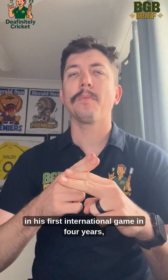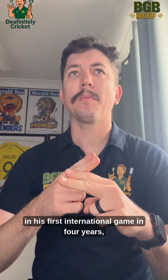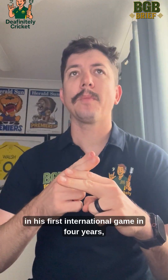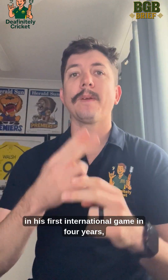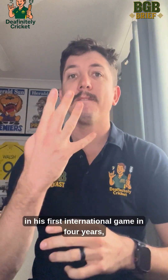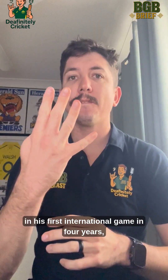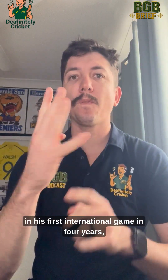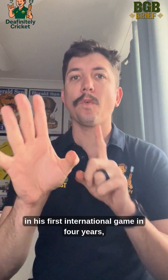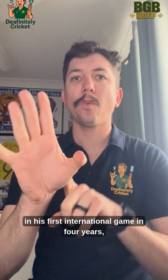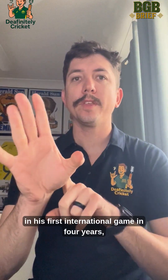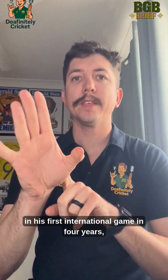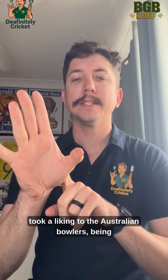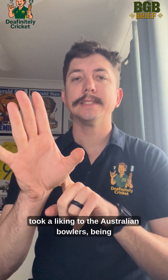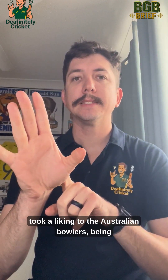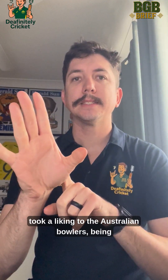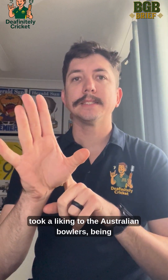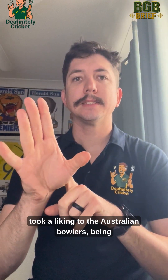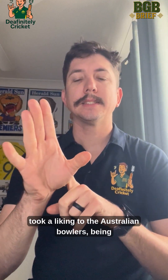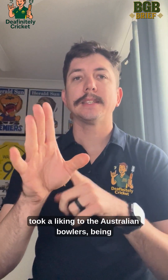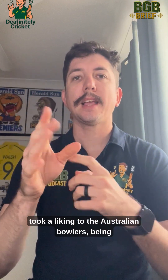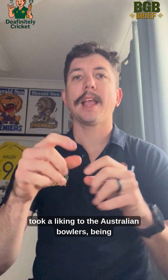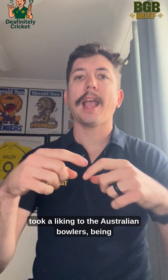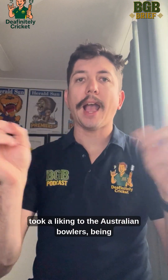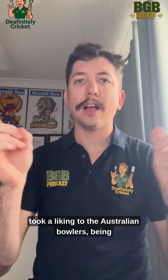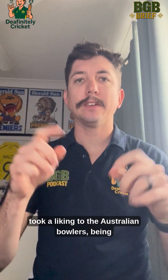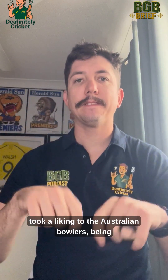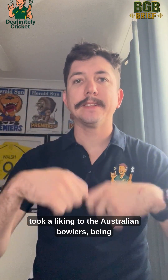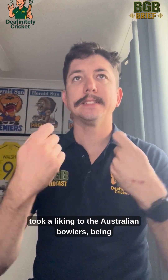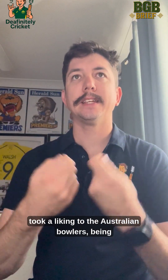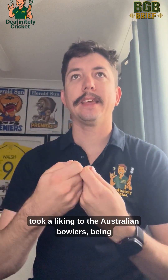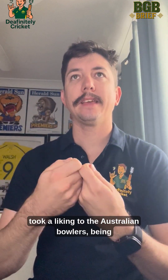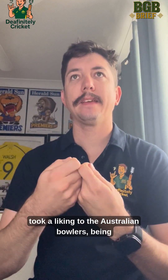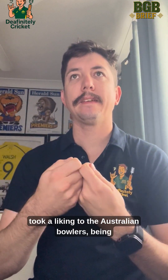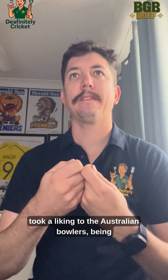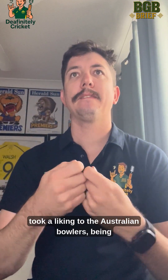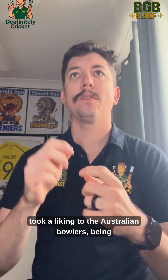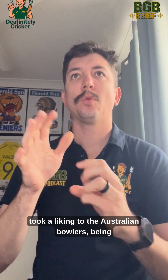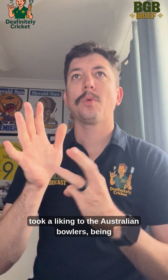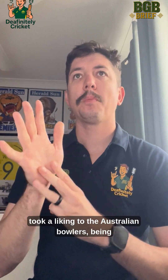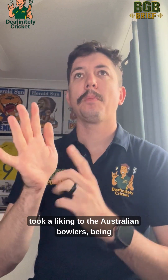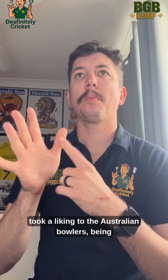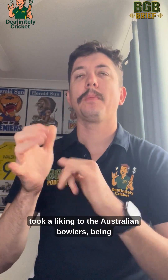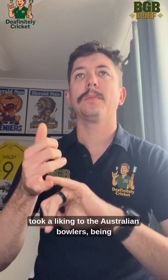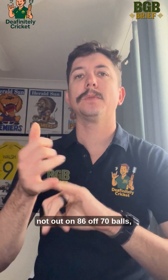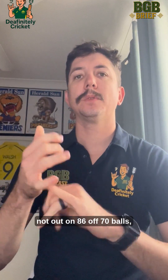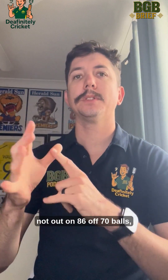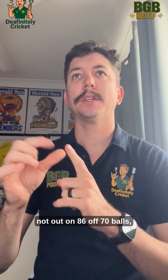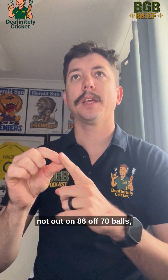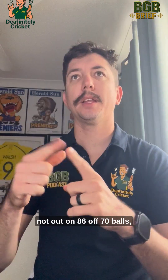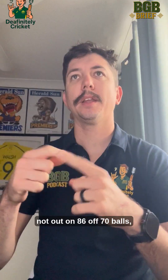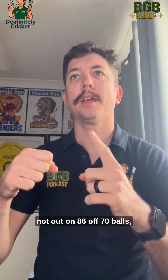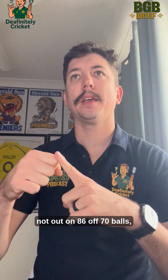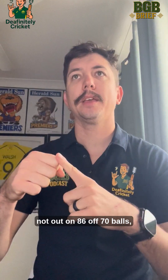in 4 years. Took a liking to the Australian bowlers, being not out